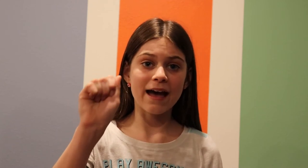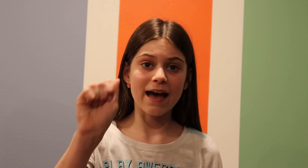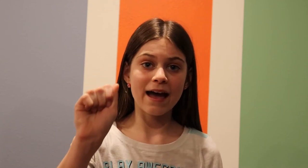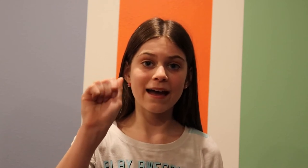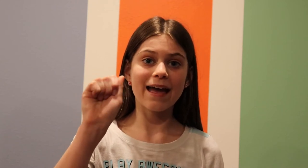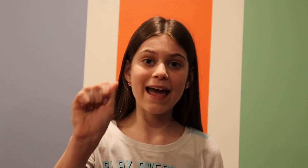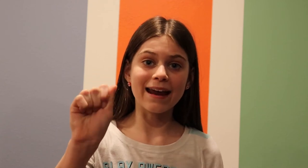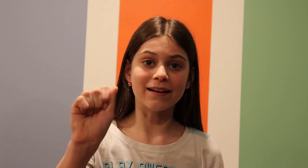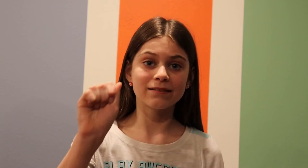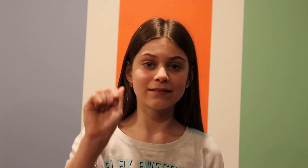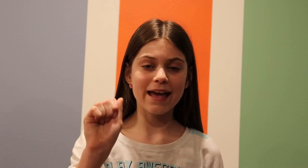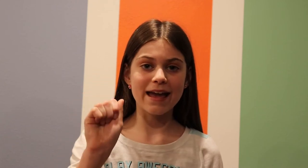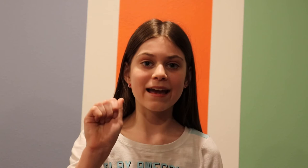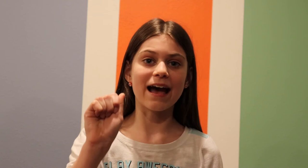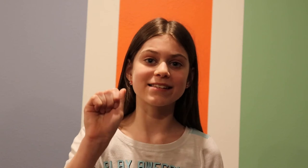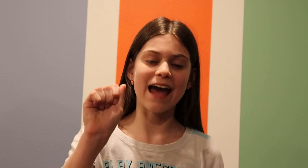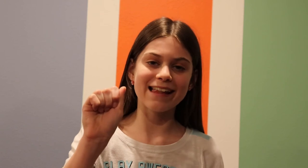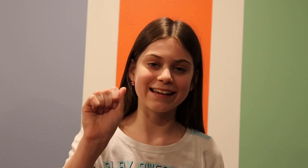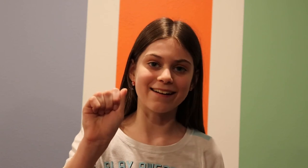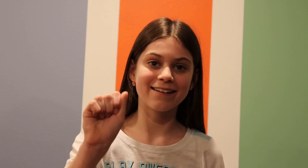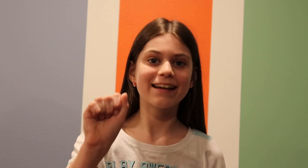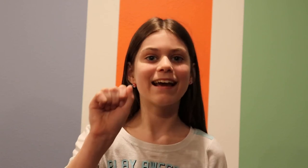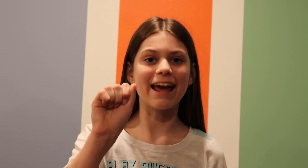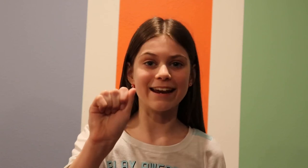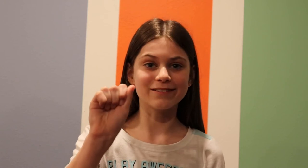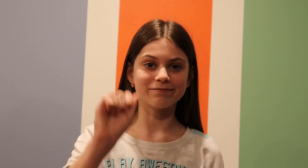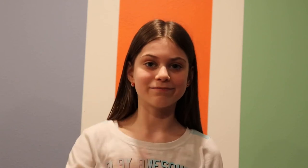A, A. A as in alligator. A.